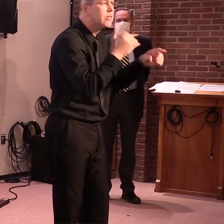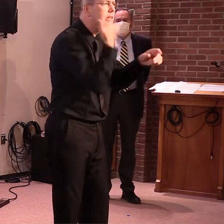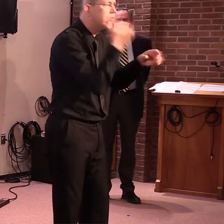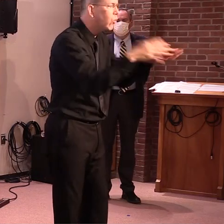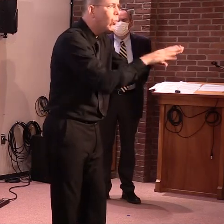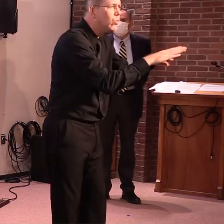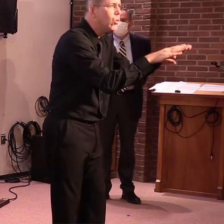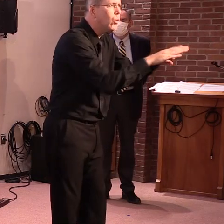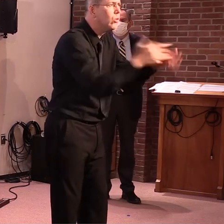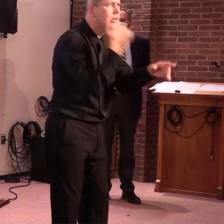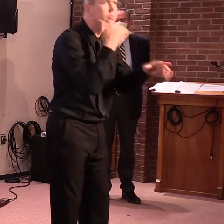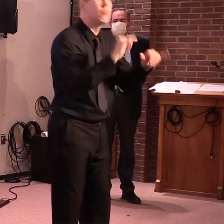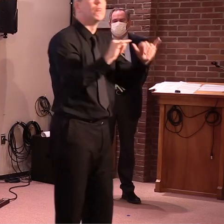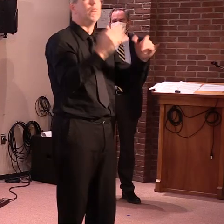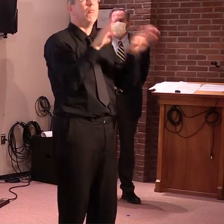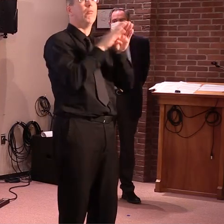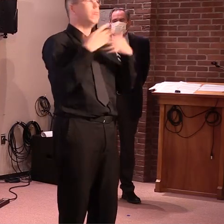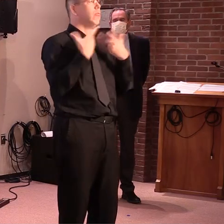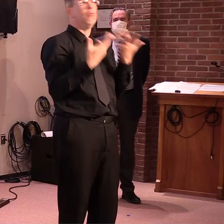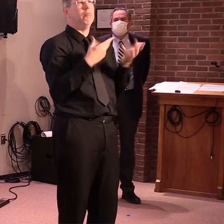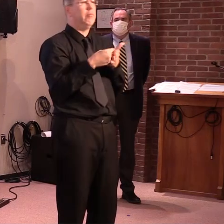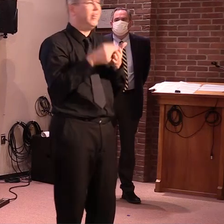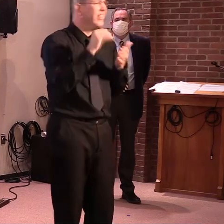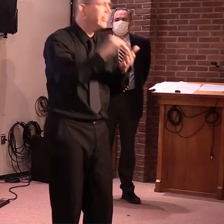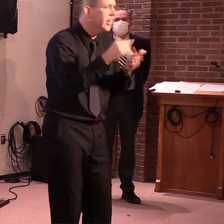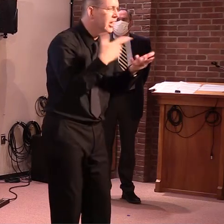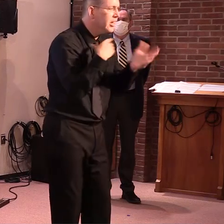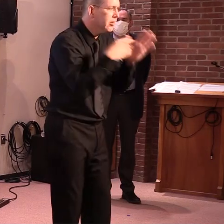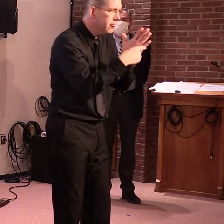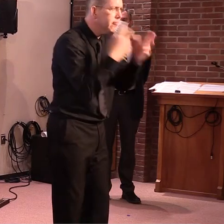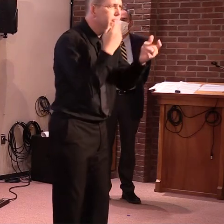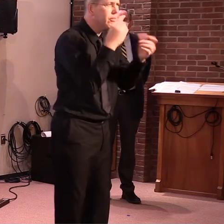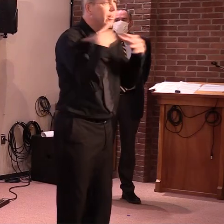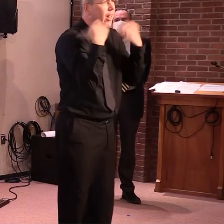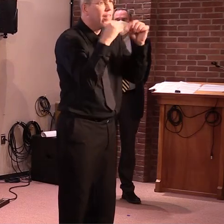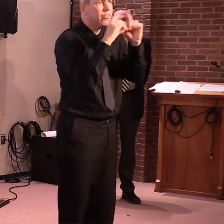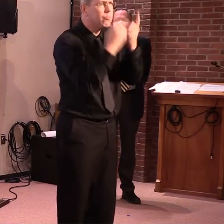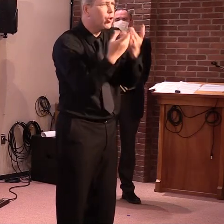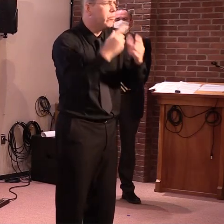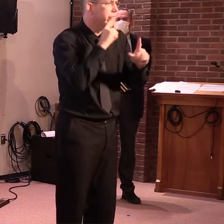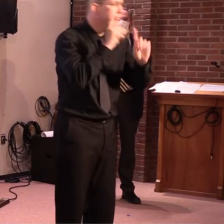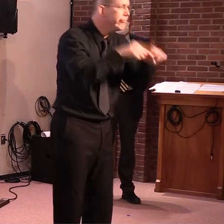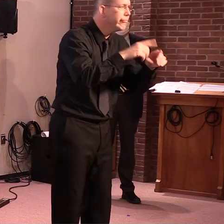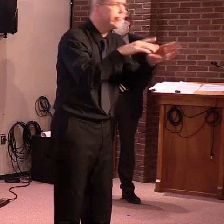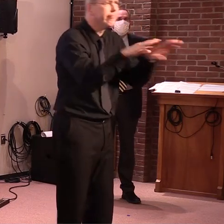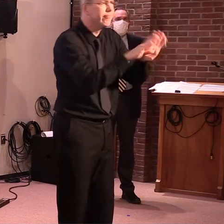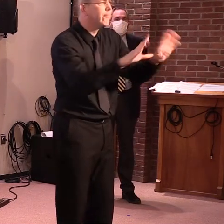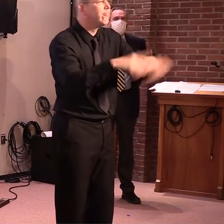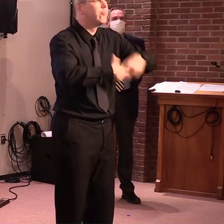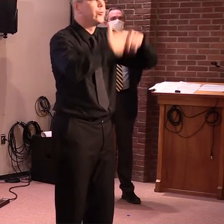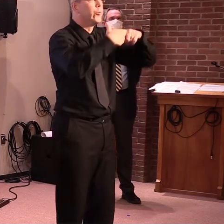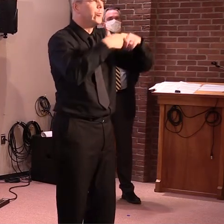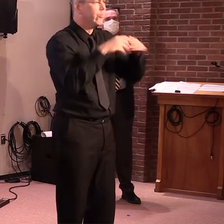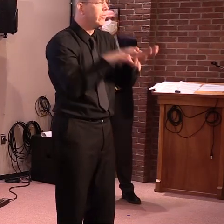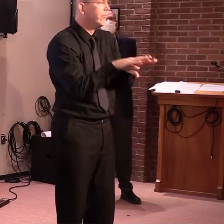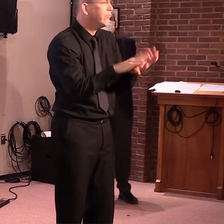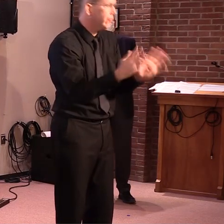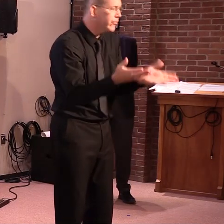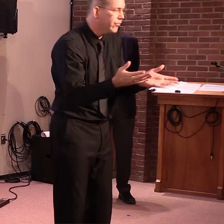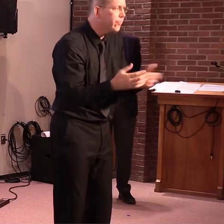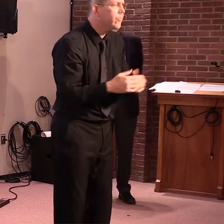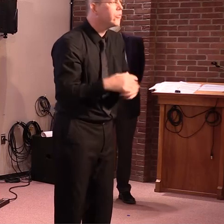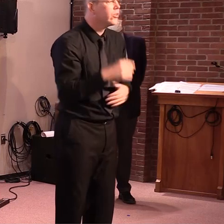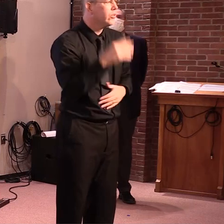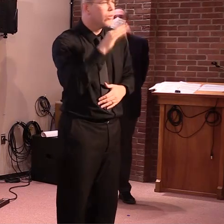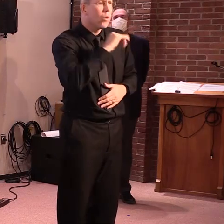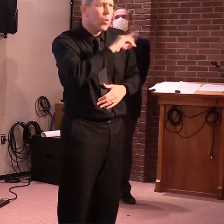agencies, they were impacted. The whole healthcare system was impacted. So we have to help